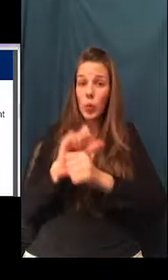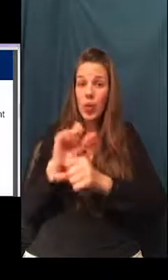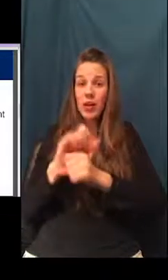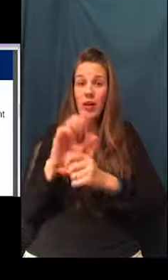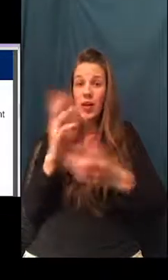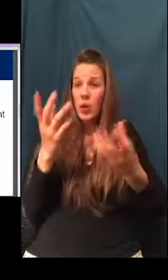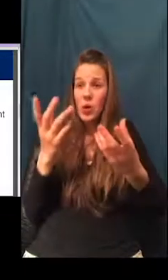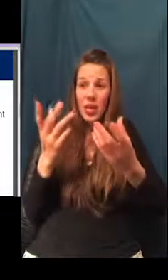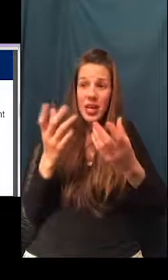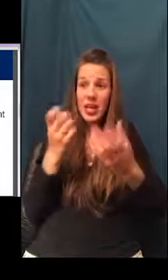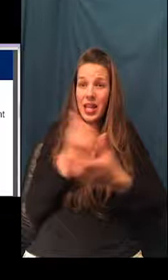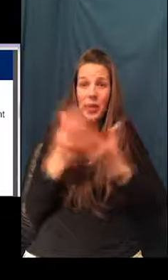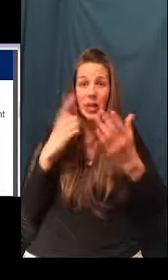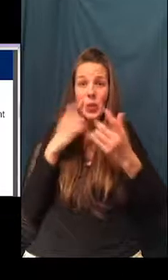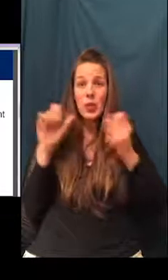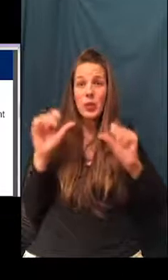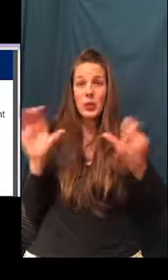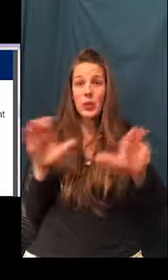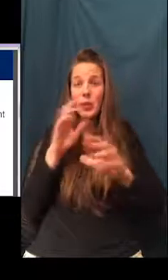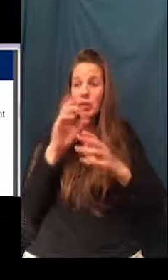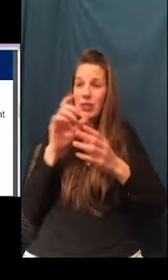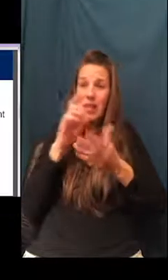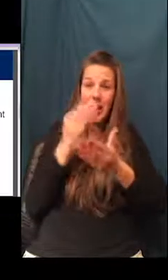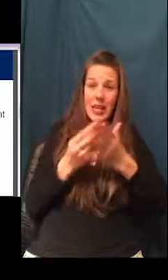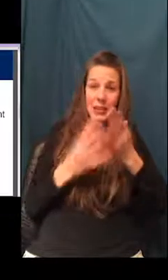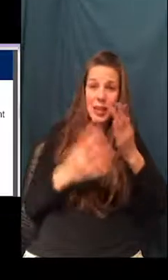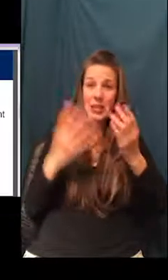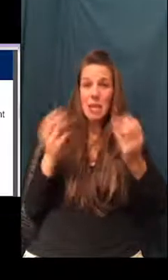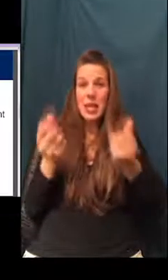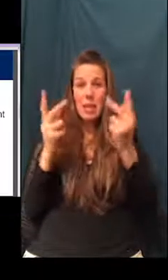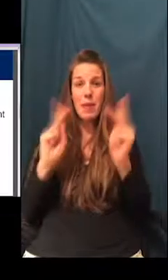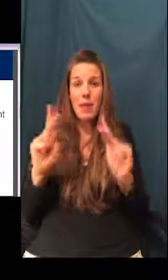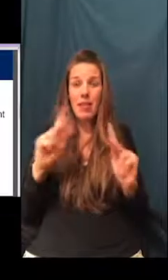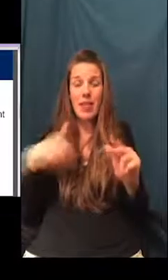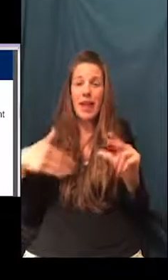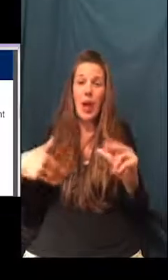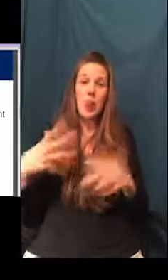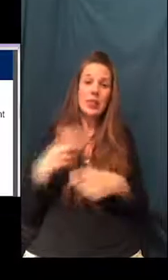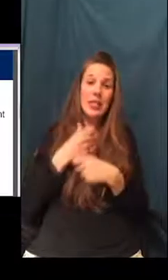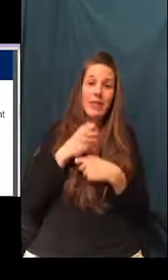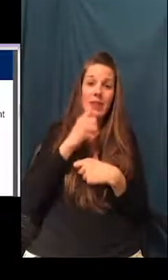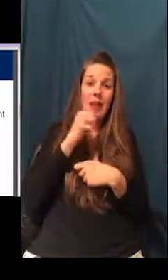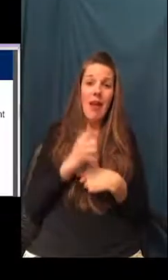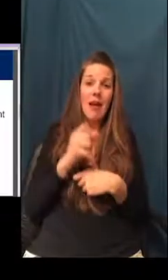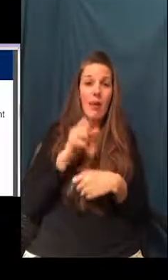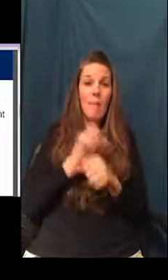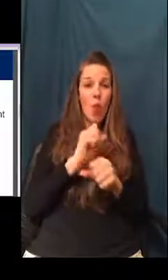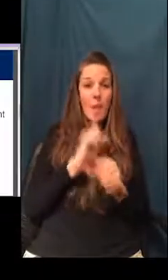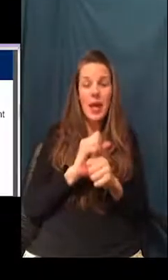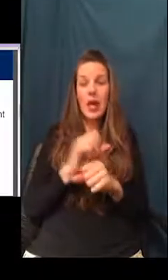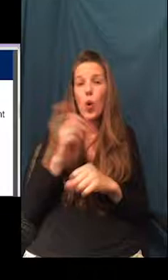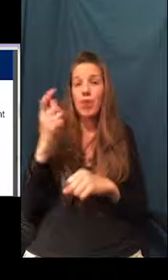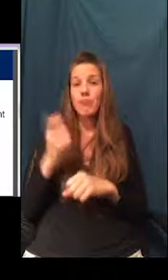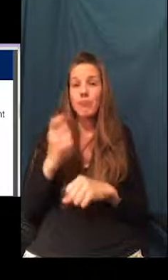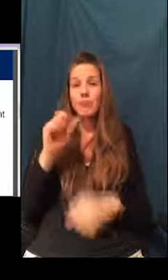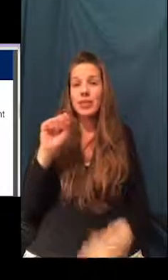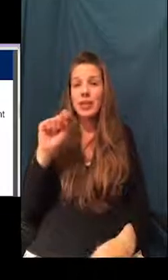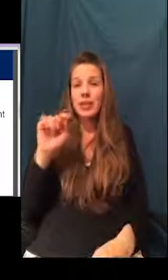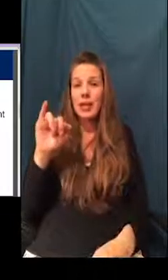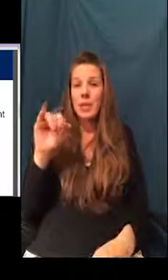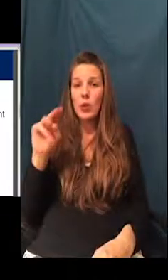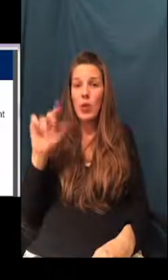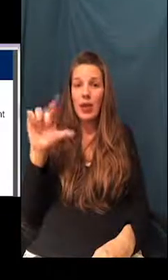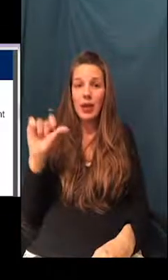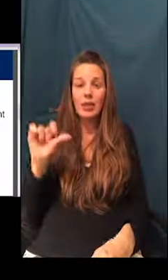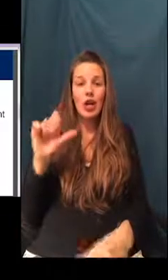especially given that there are still many people that haven't received unemployment or a stimulus check? That expense alone